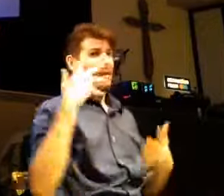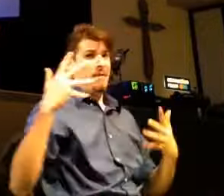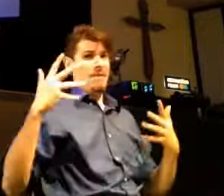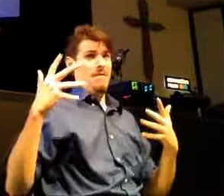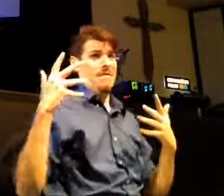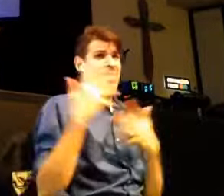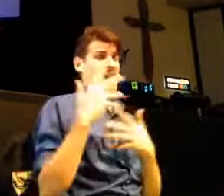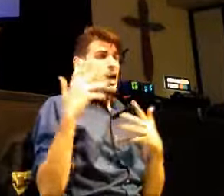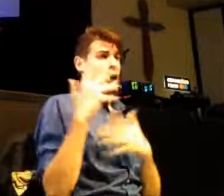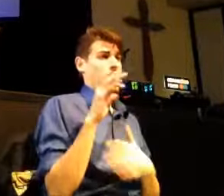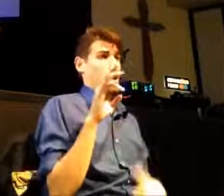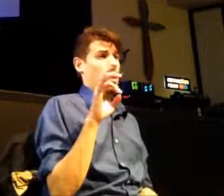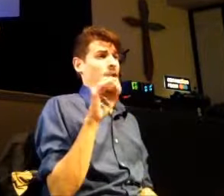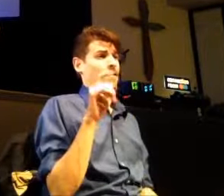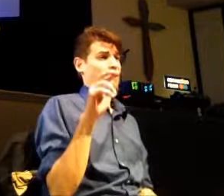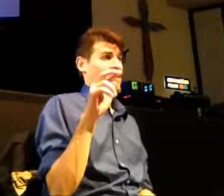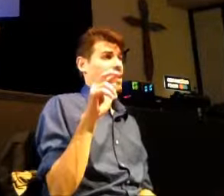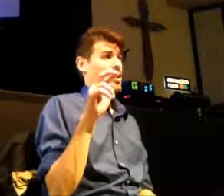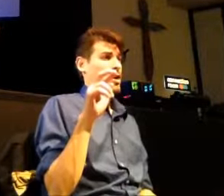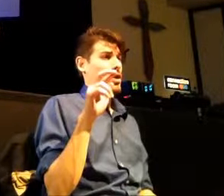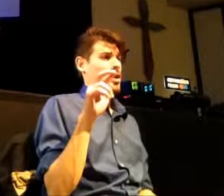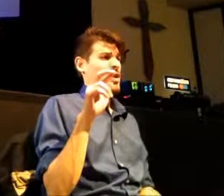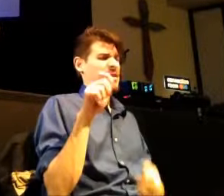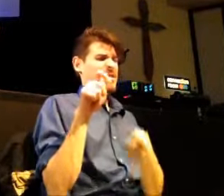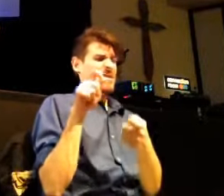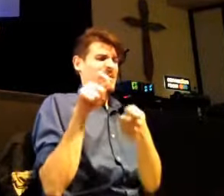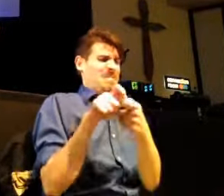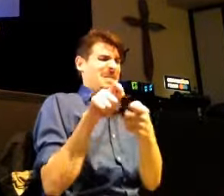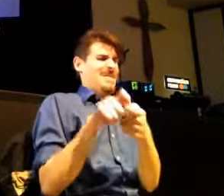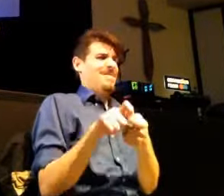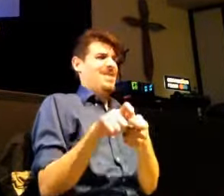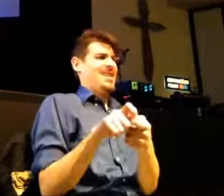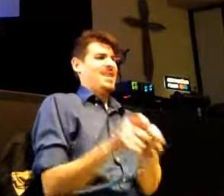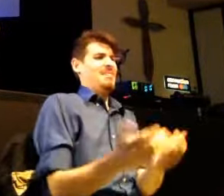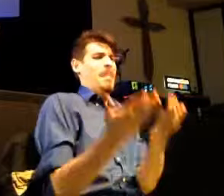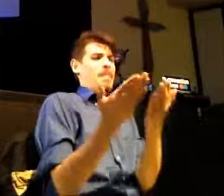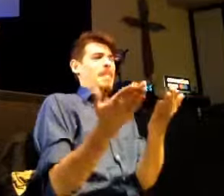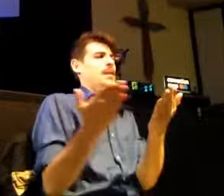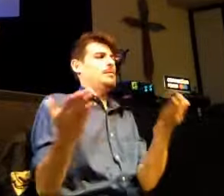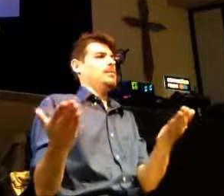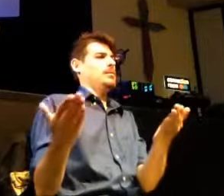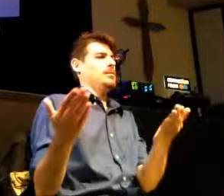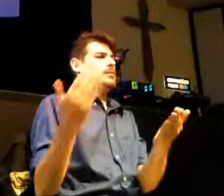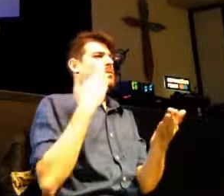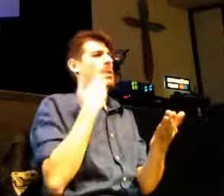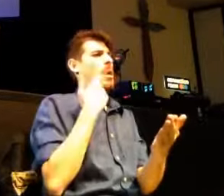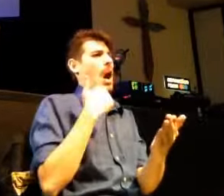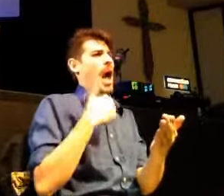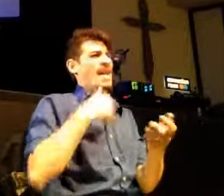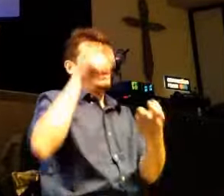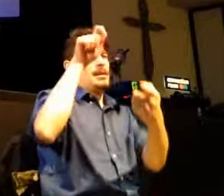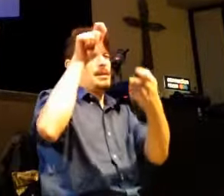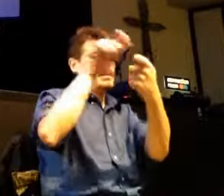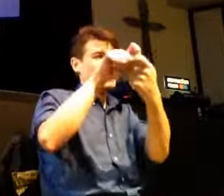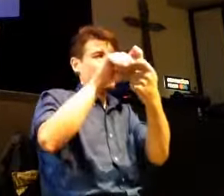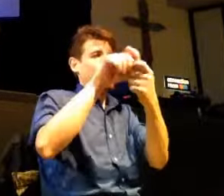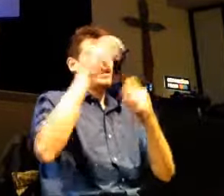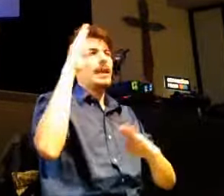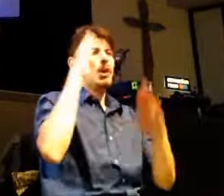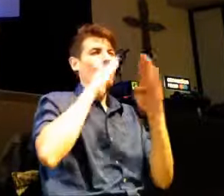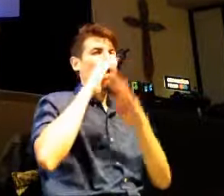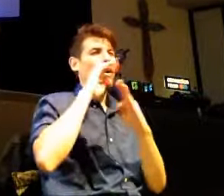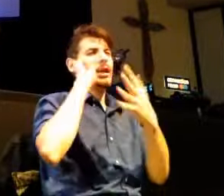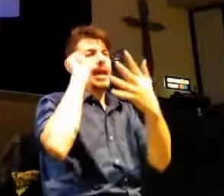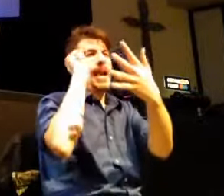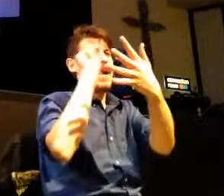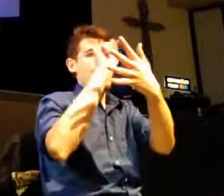way. Fears are the specific things that we worry about going wrong. And if